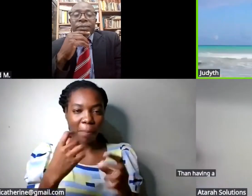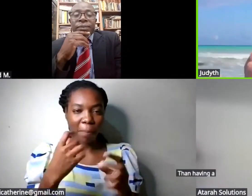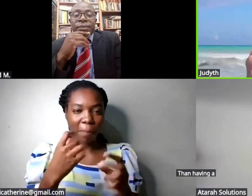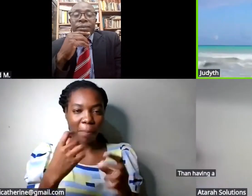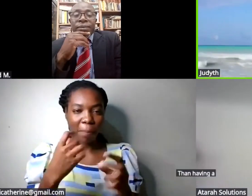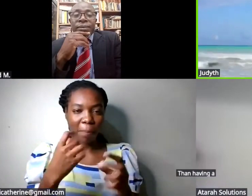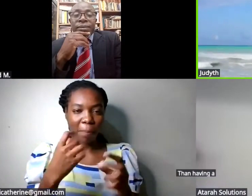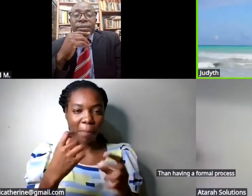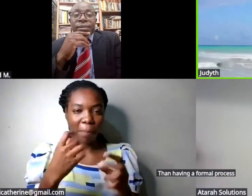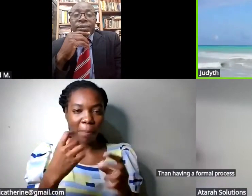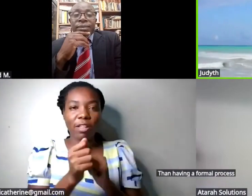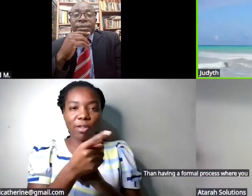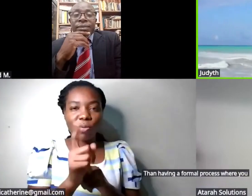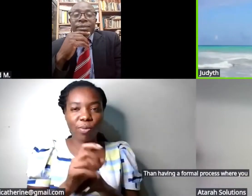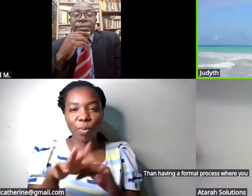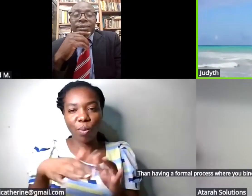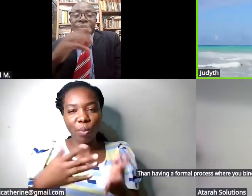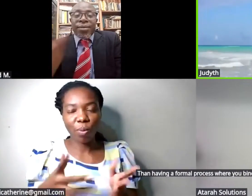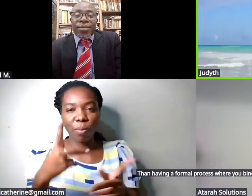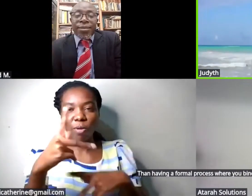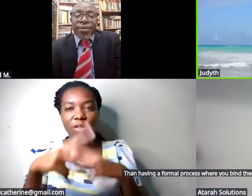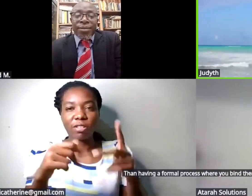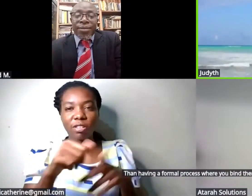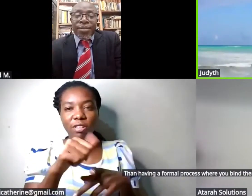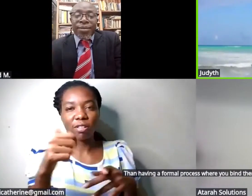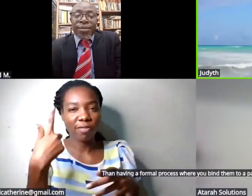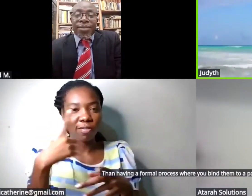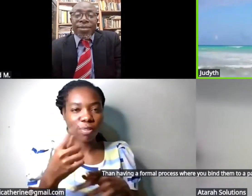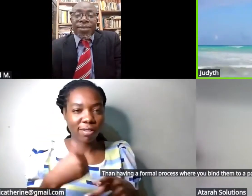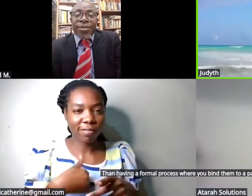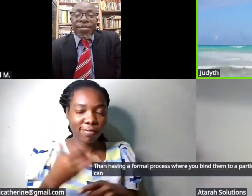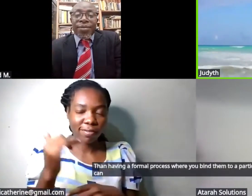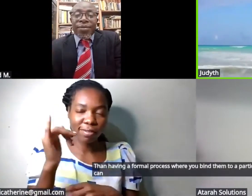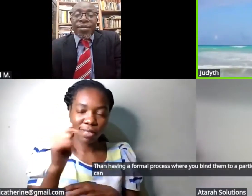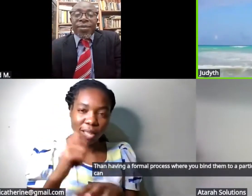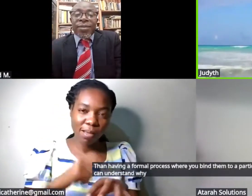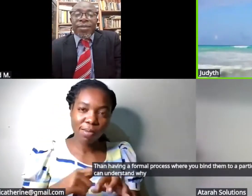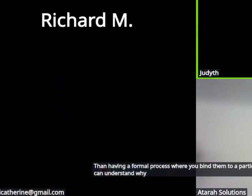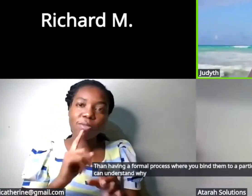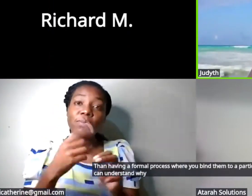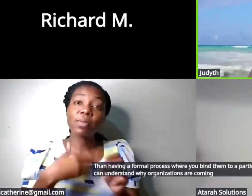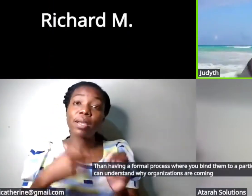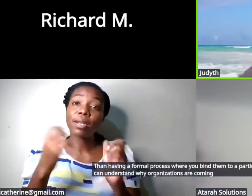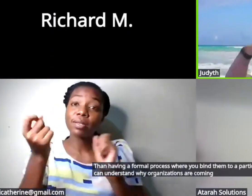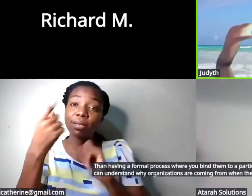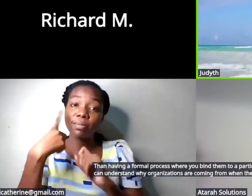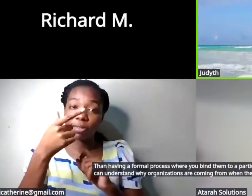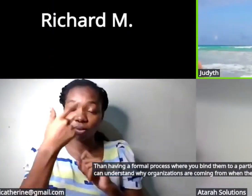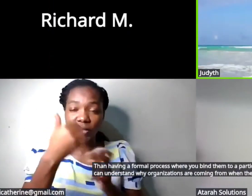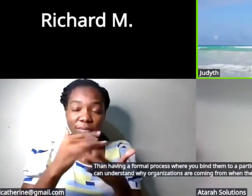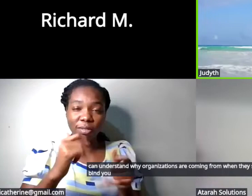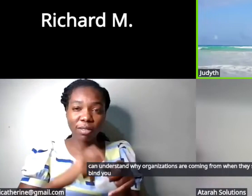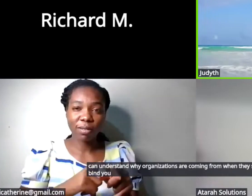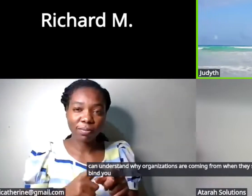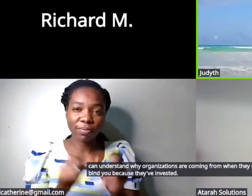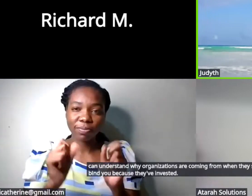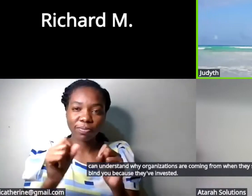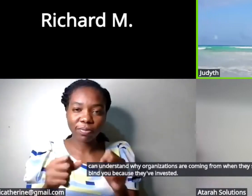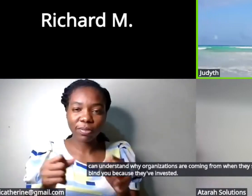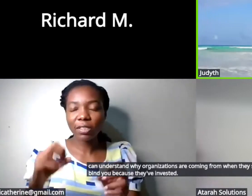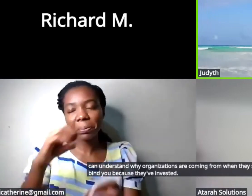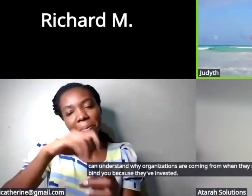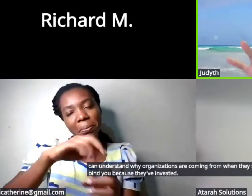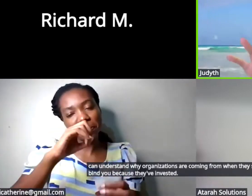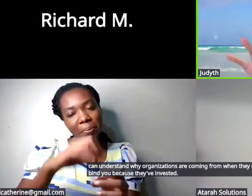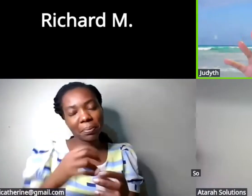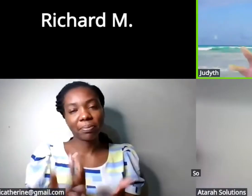where you bind them to a particular period. But I can understand where organizations are coming from when they say they're going to bind you because they've invested.